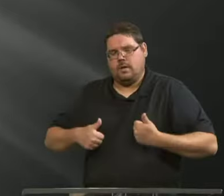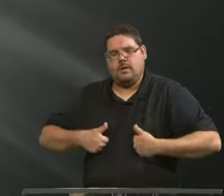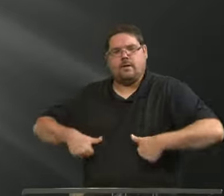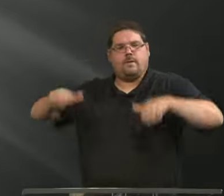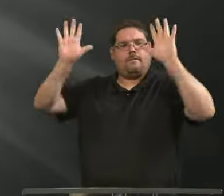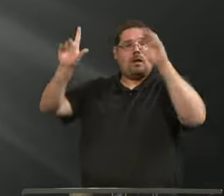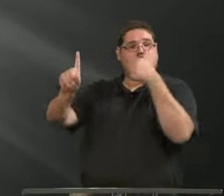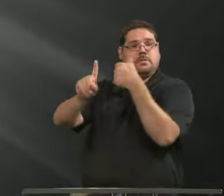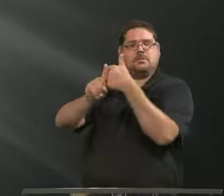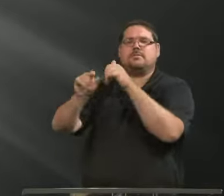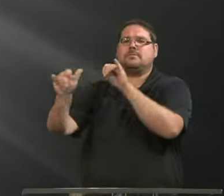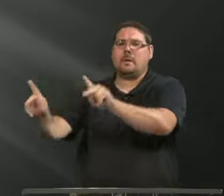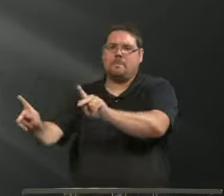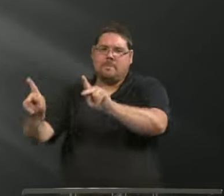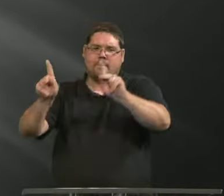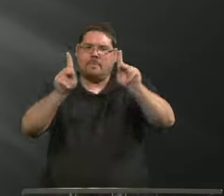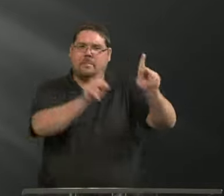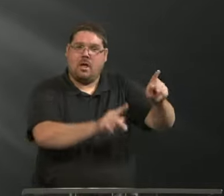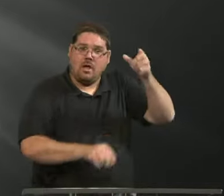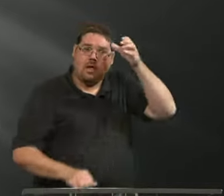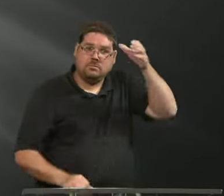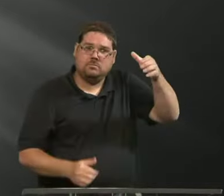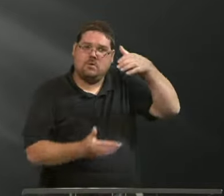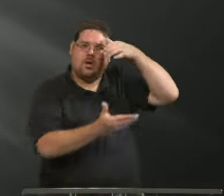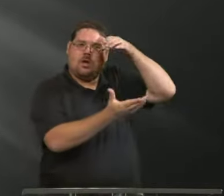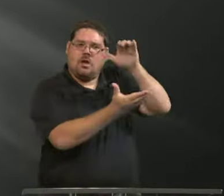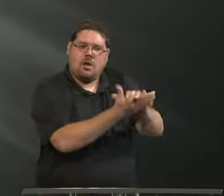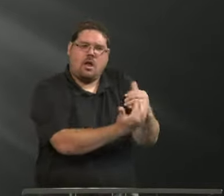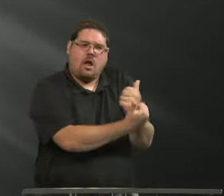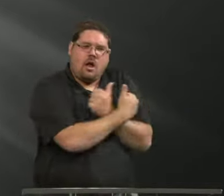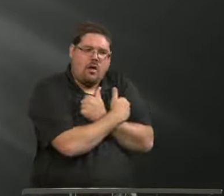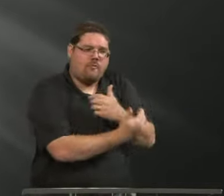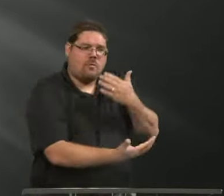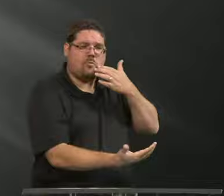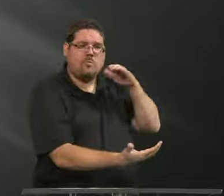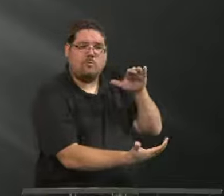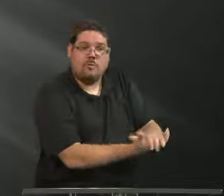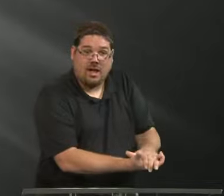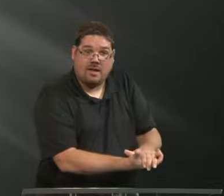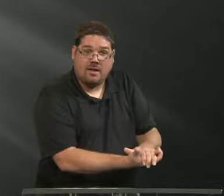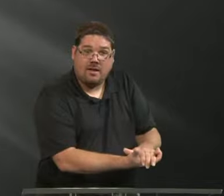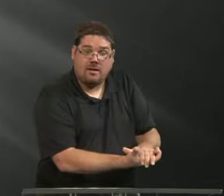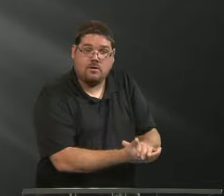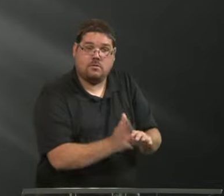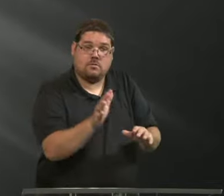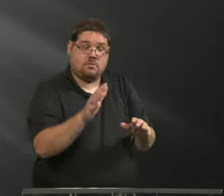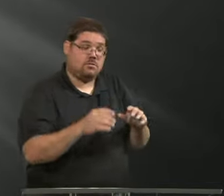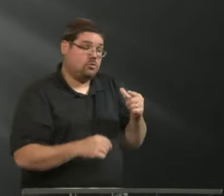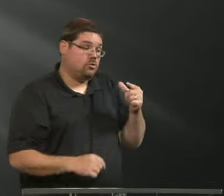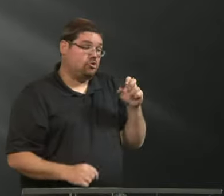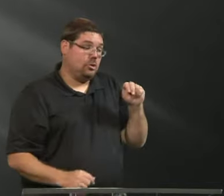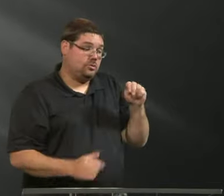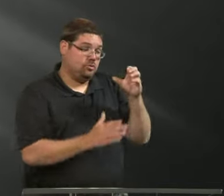us all and willingly gave up his life. That kind of love is the kind a husband should show to his